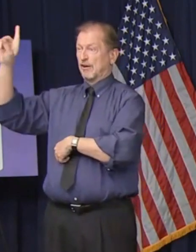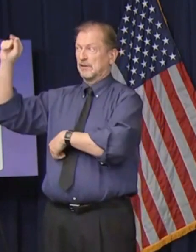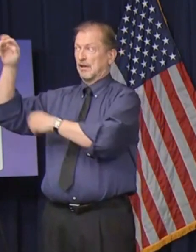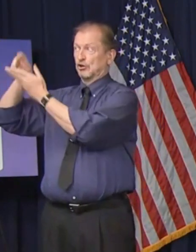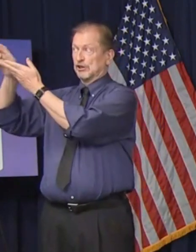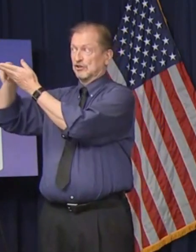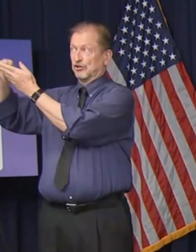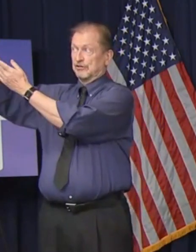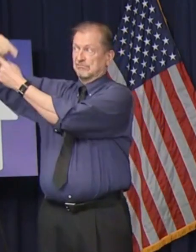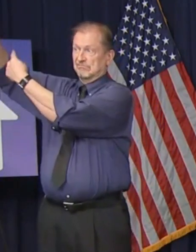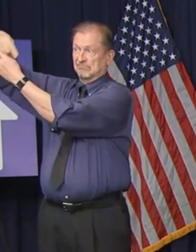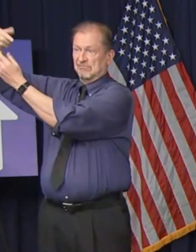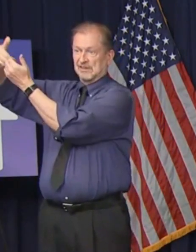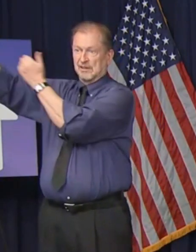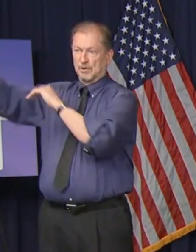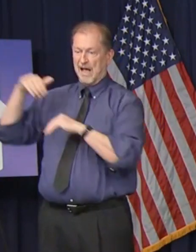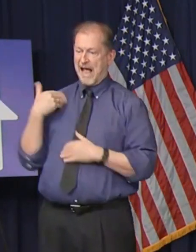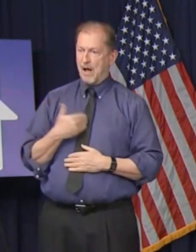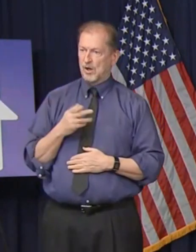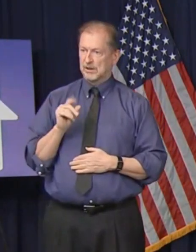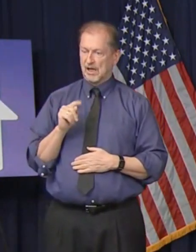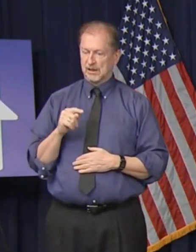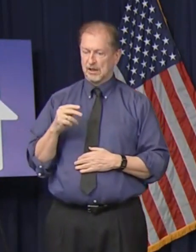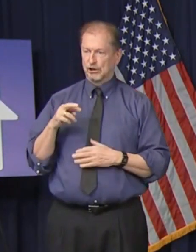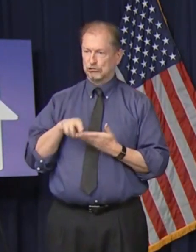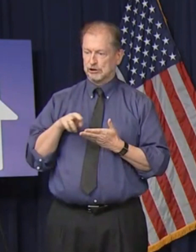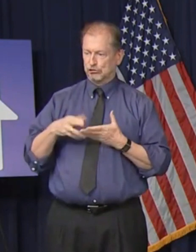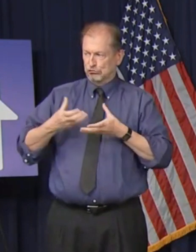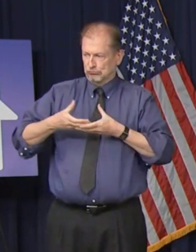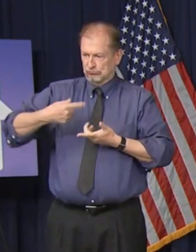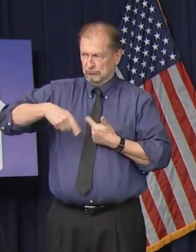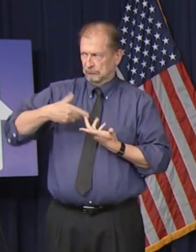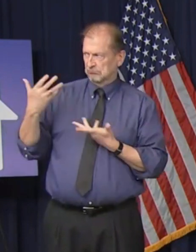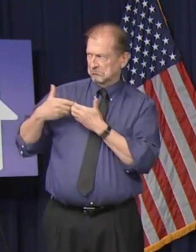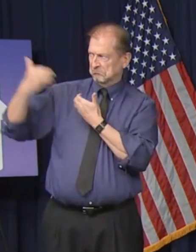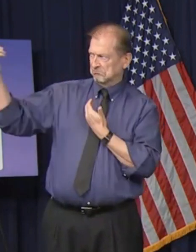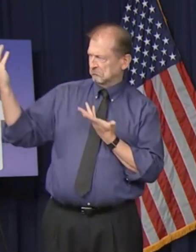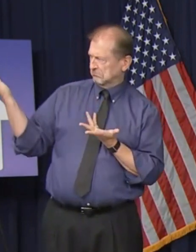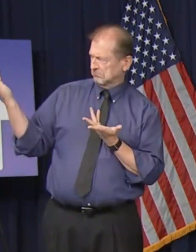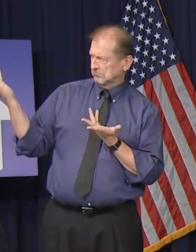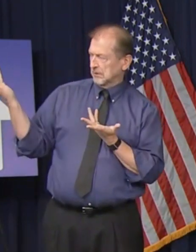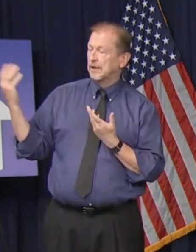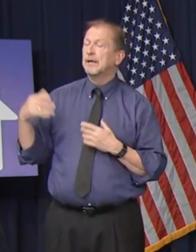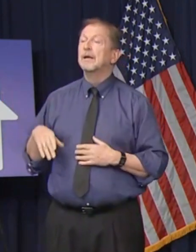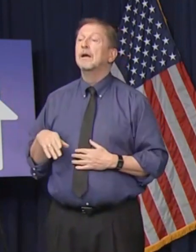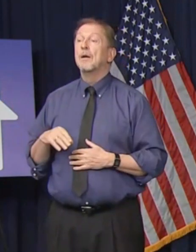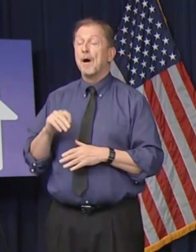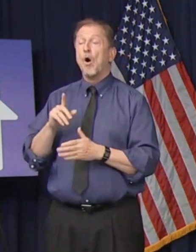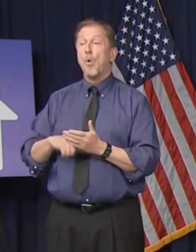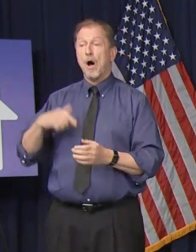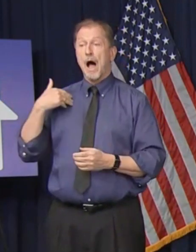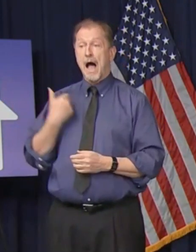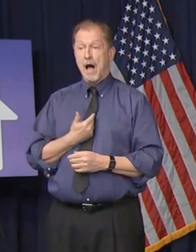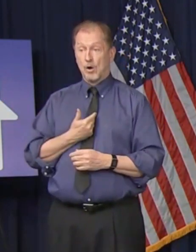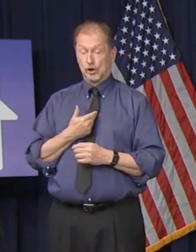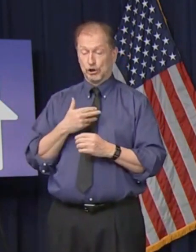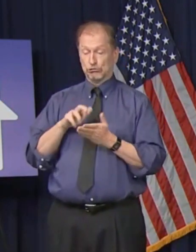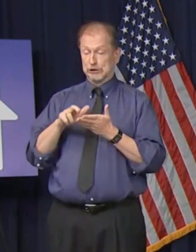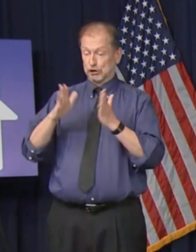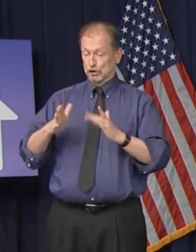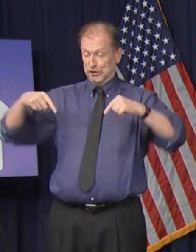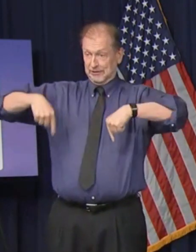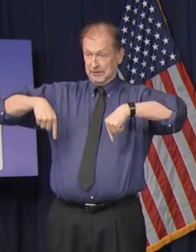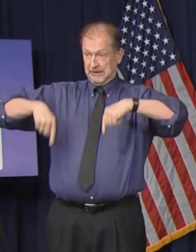the data that we have for whatever reason. So you know, I would say, you know, that what we have and the experts we have